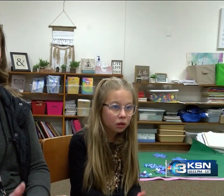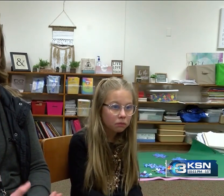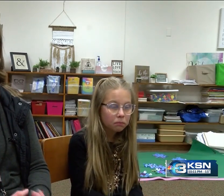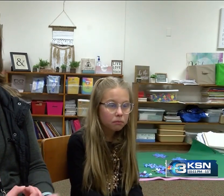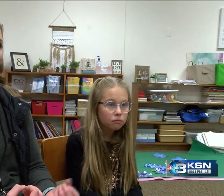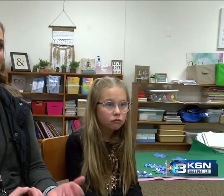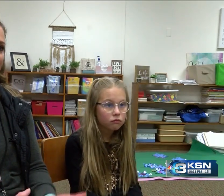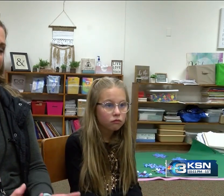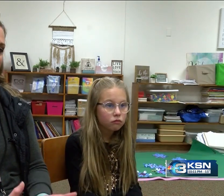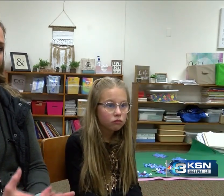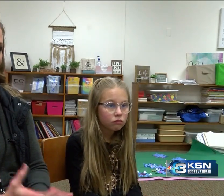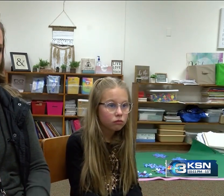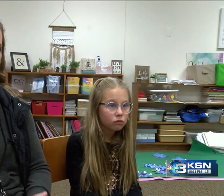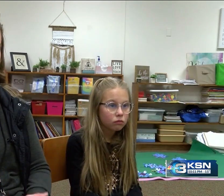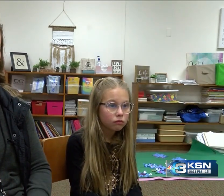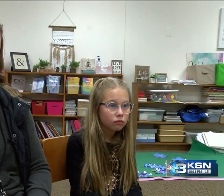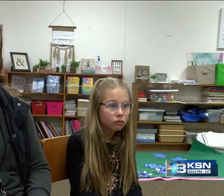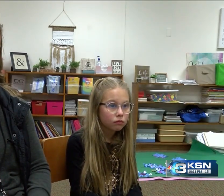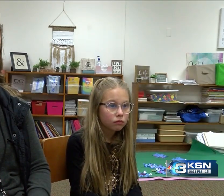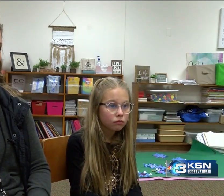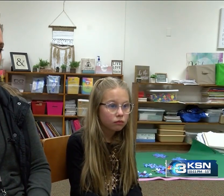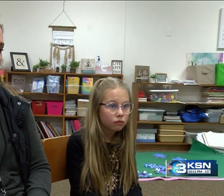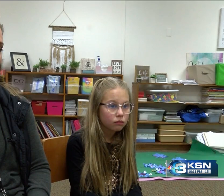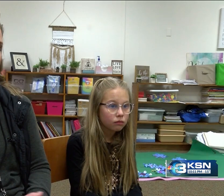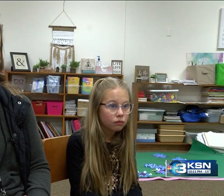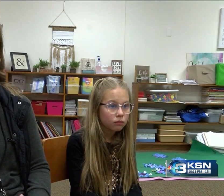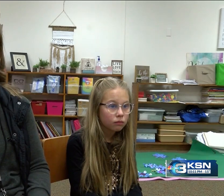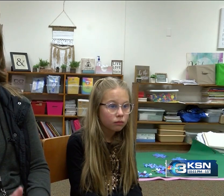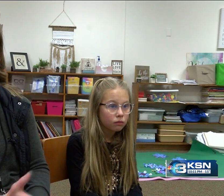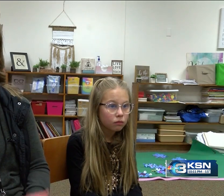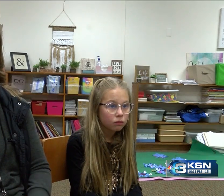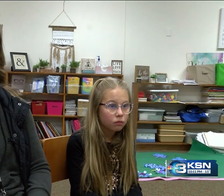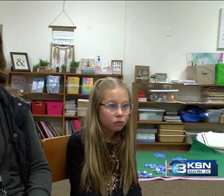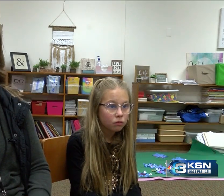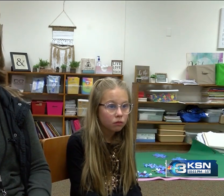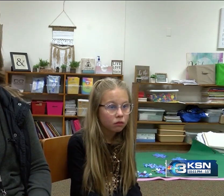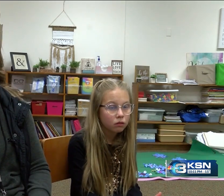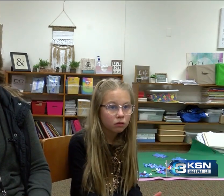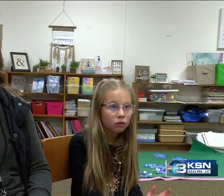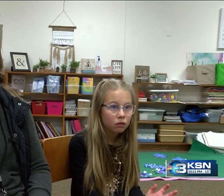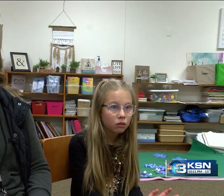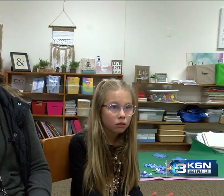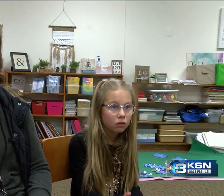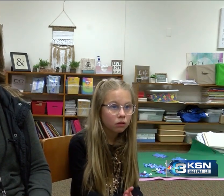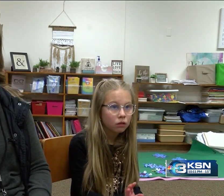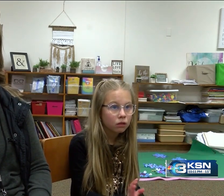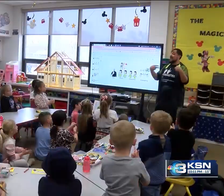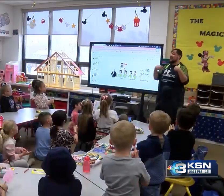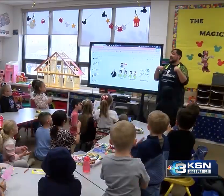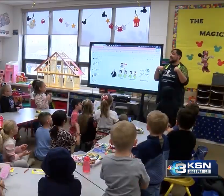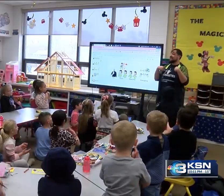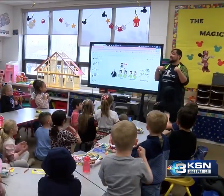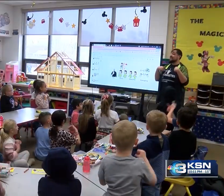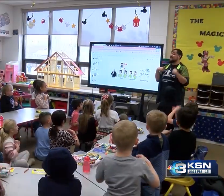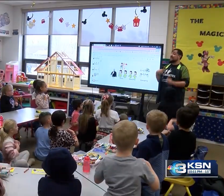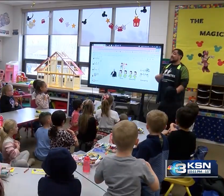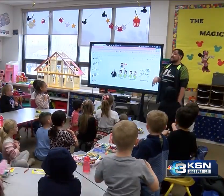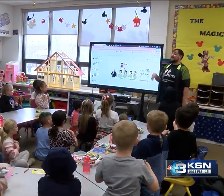or what she was needing just by her showing us, but then people that didn't know Camden didn't know what she was needing. Her teachers and classmates